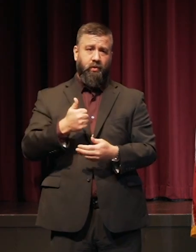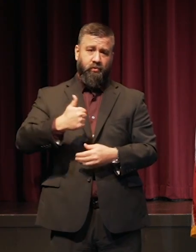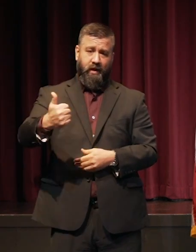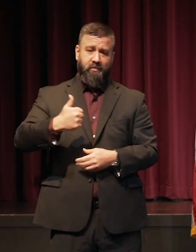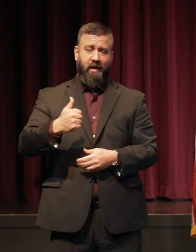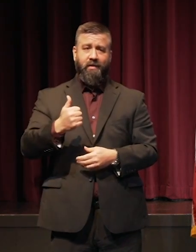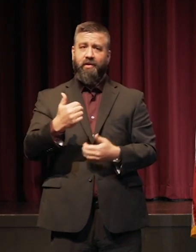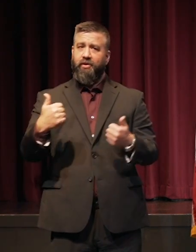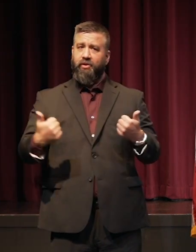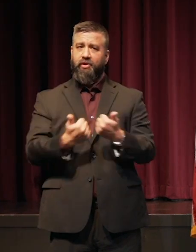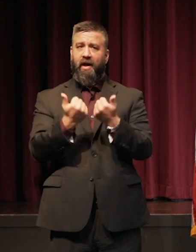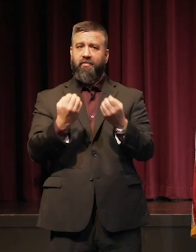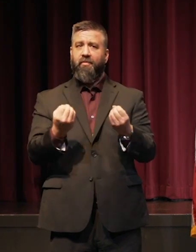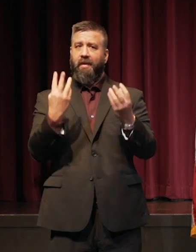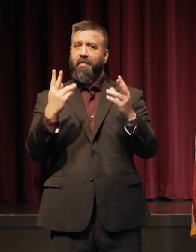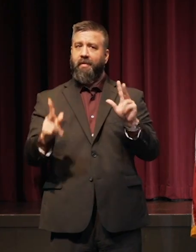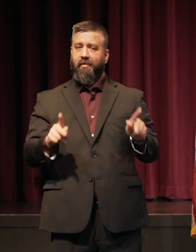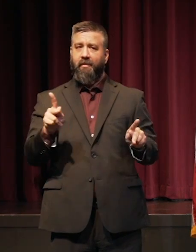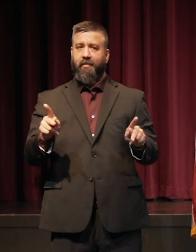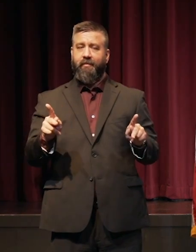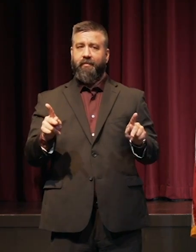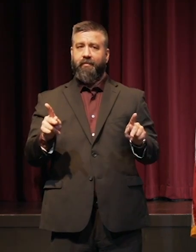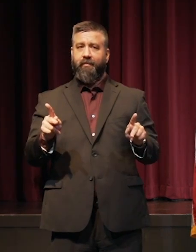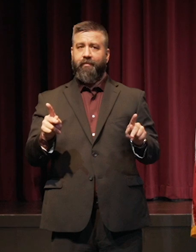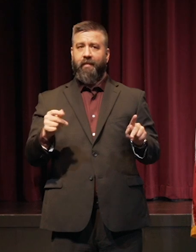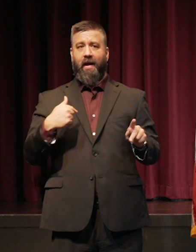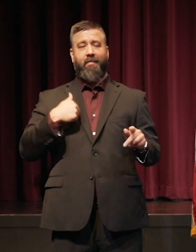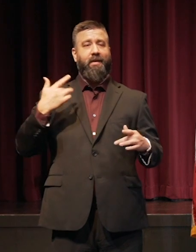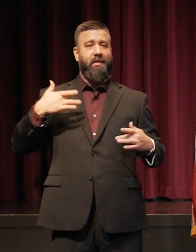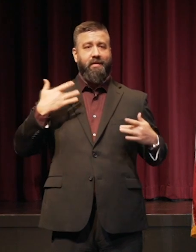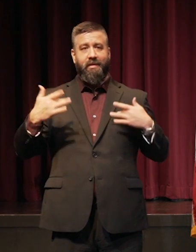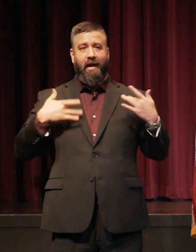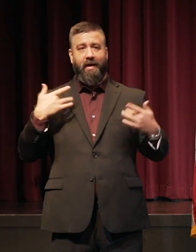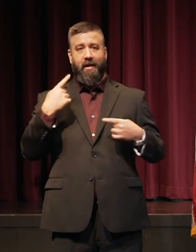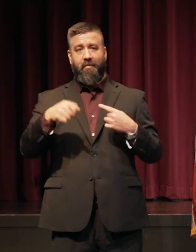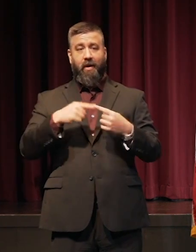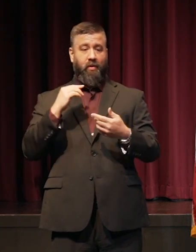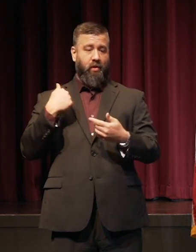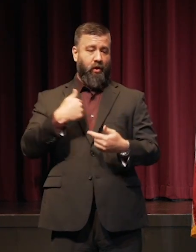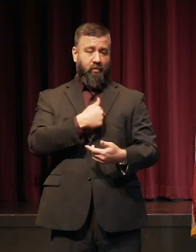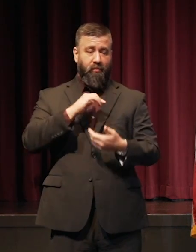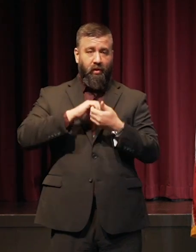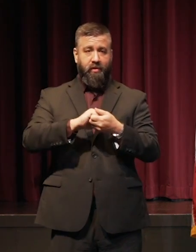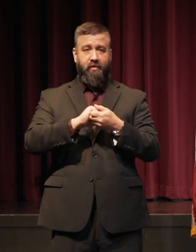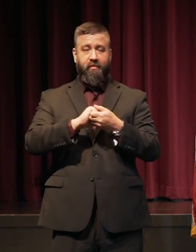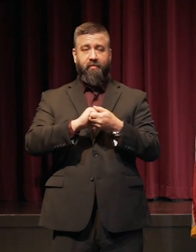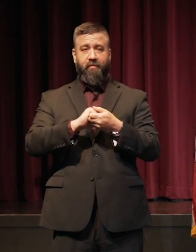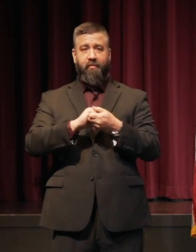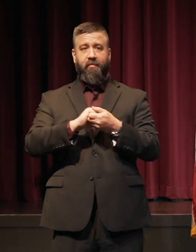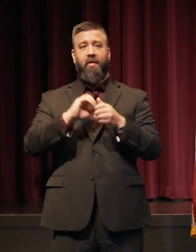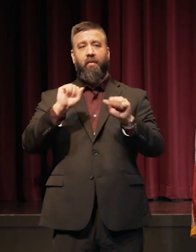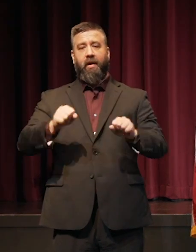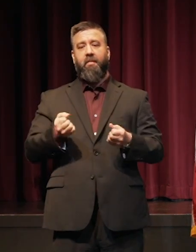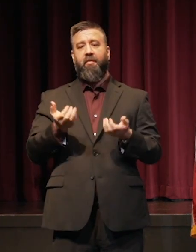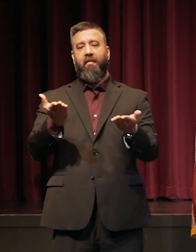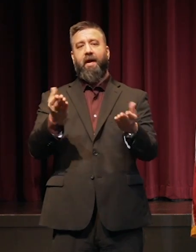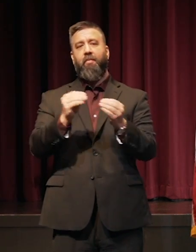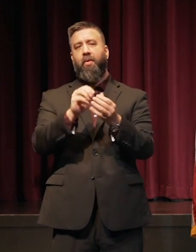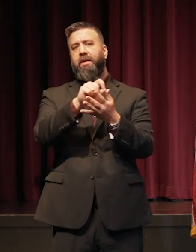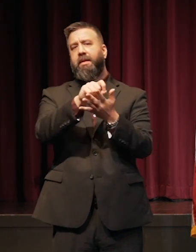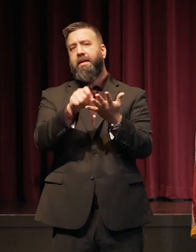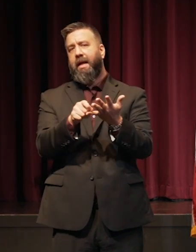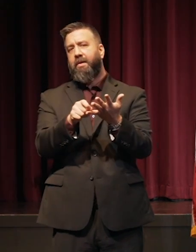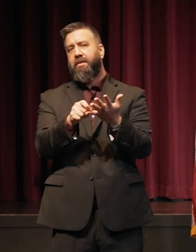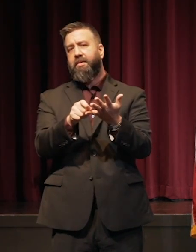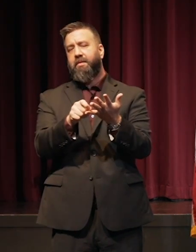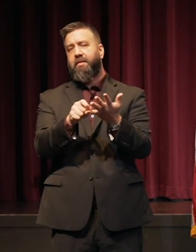a challenge for many of our residents. So I'm excited about the partnerships that we're forging, and we'll be able to provide more details on some